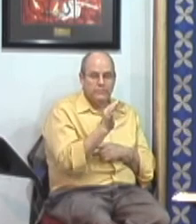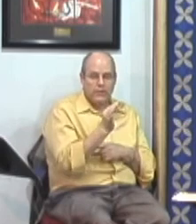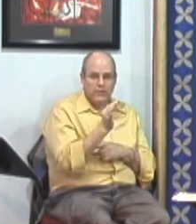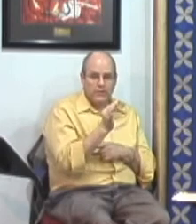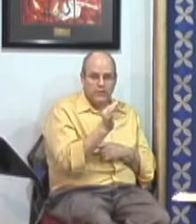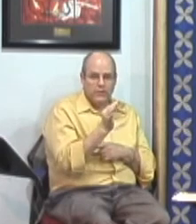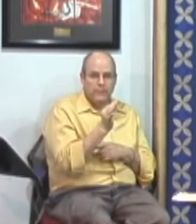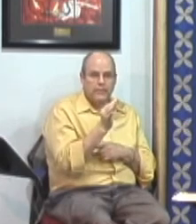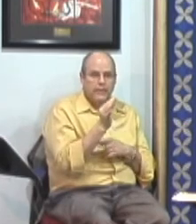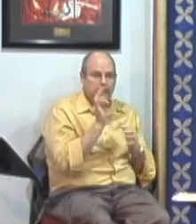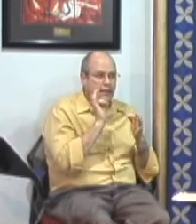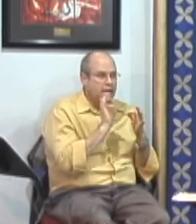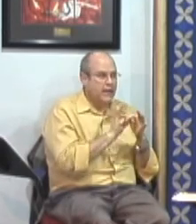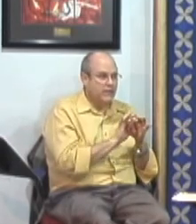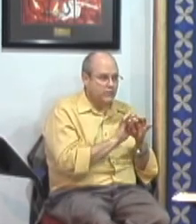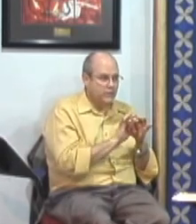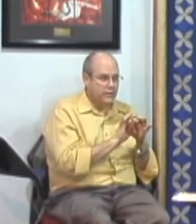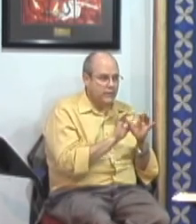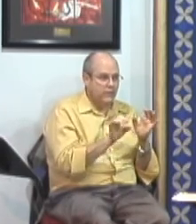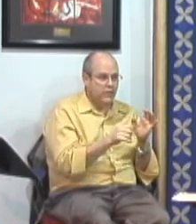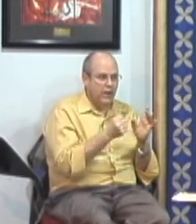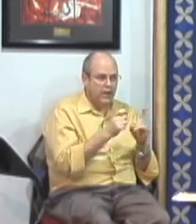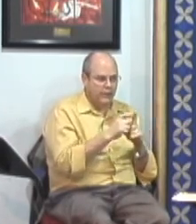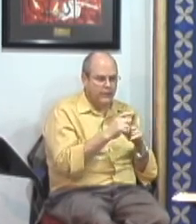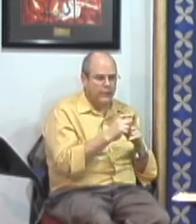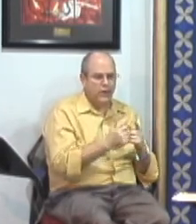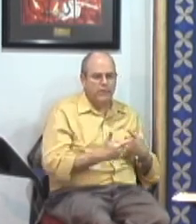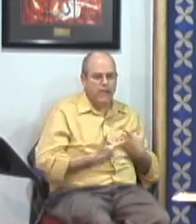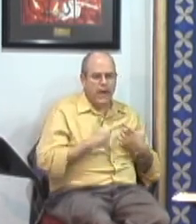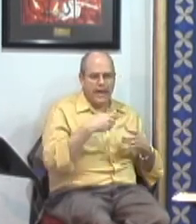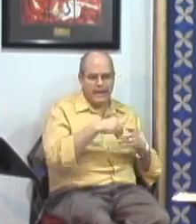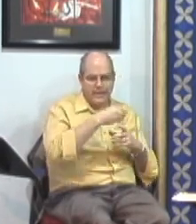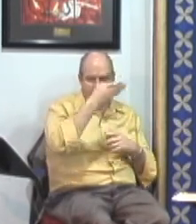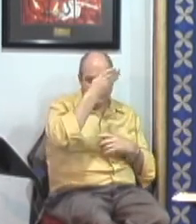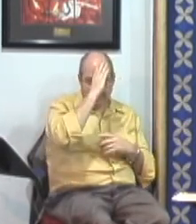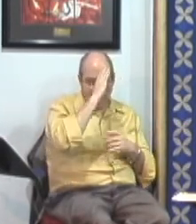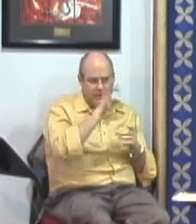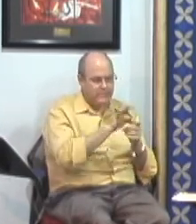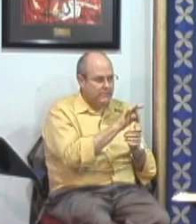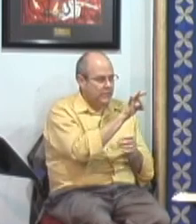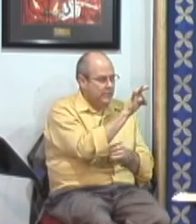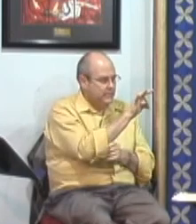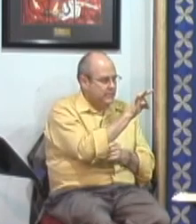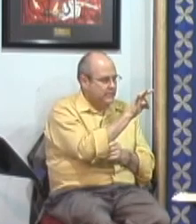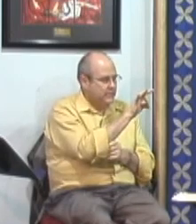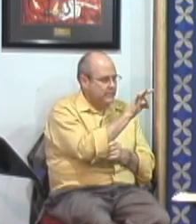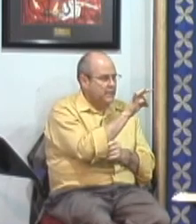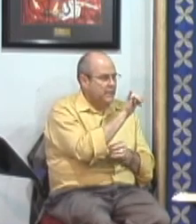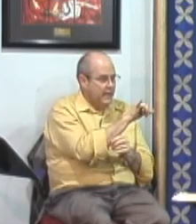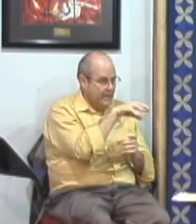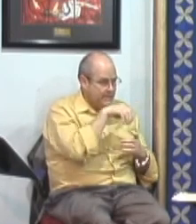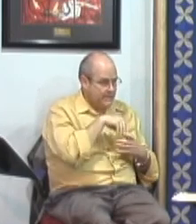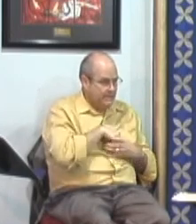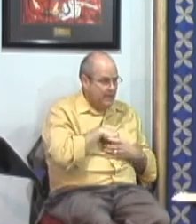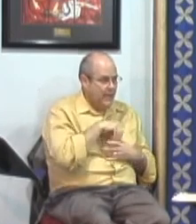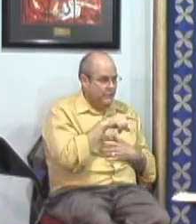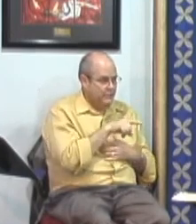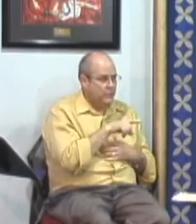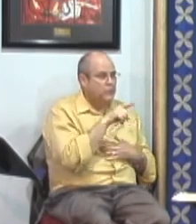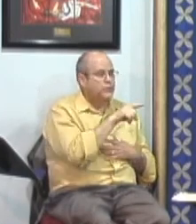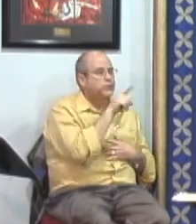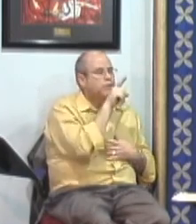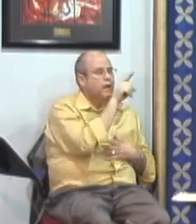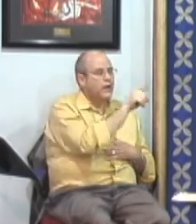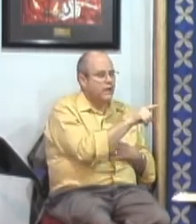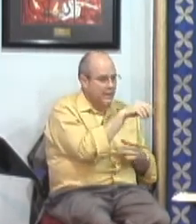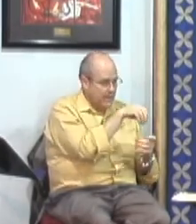you connect with, or other terms are abide in, God's spirit, which is inside you, you